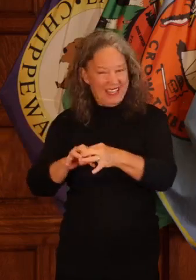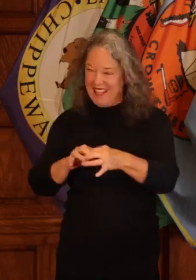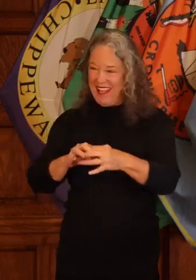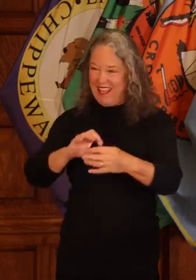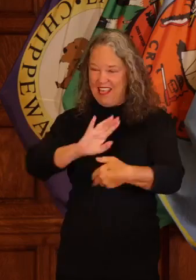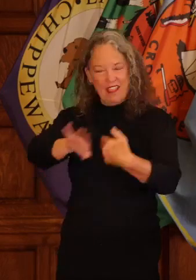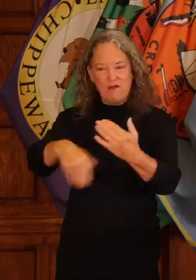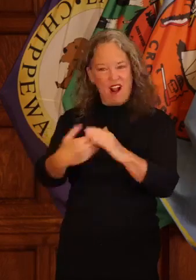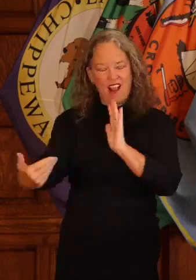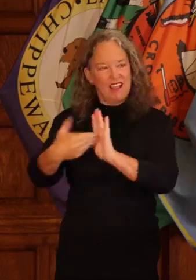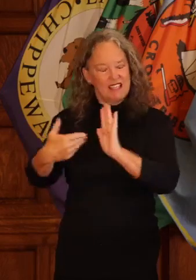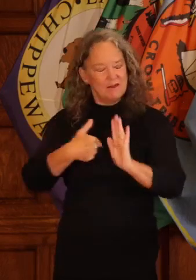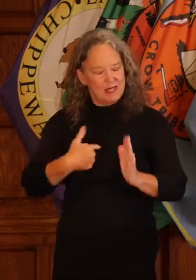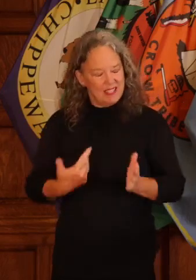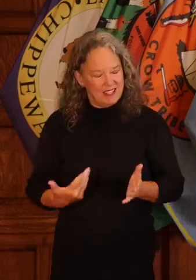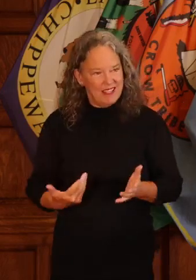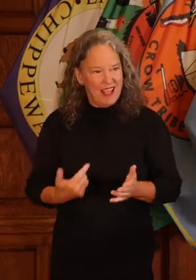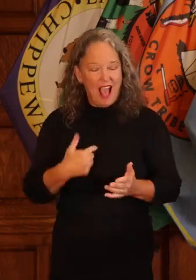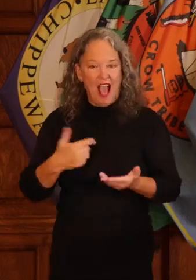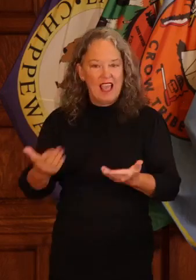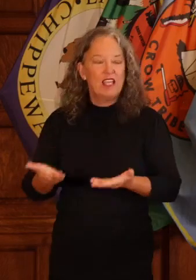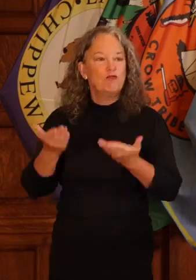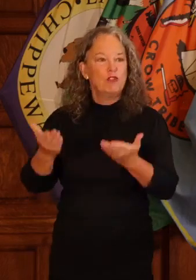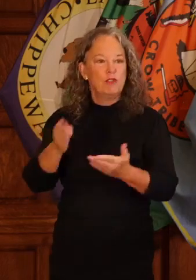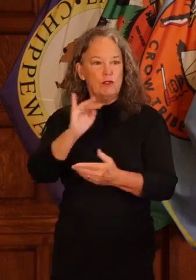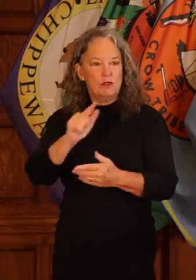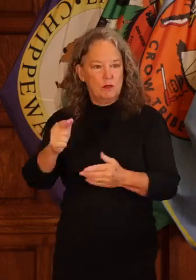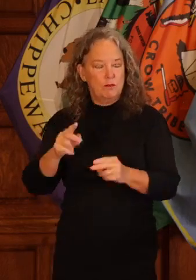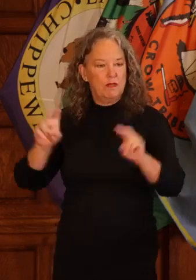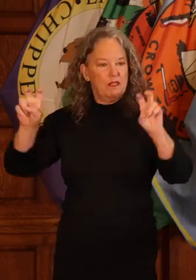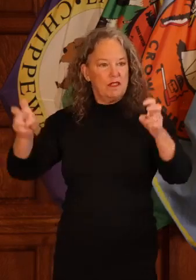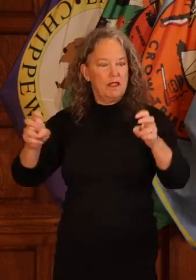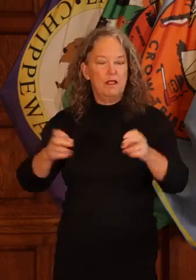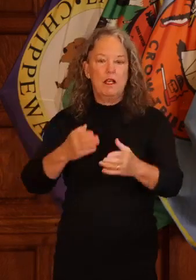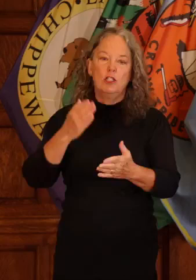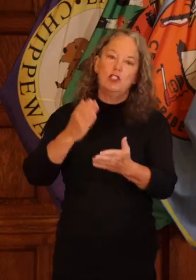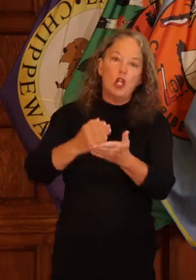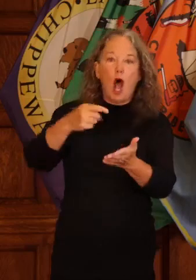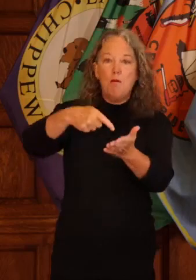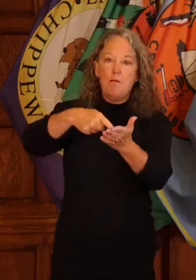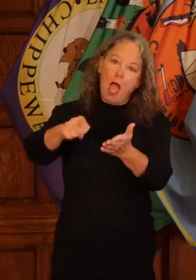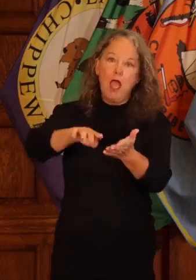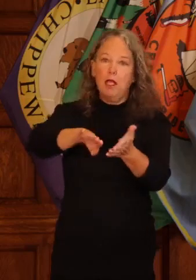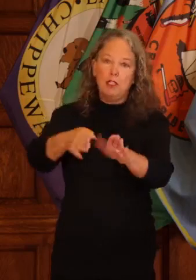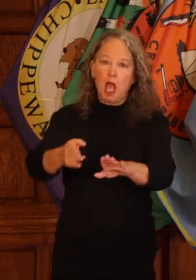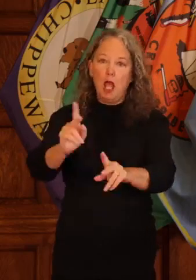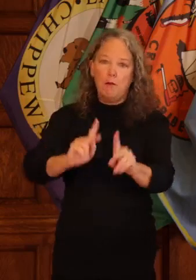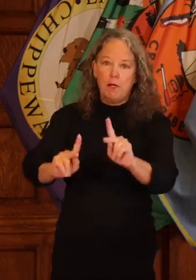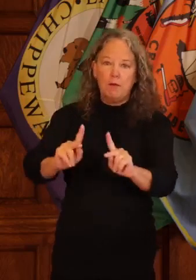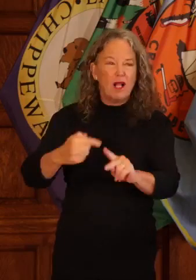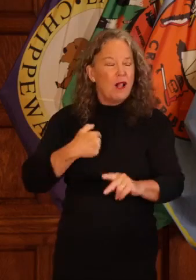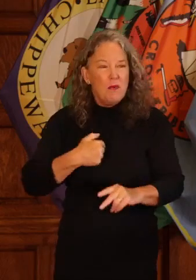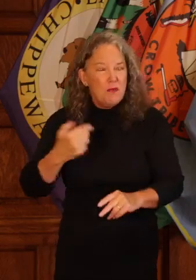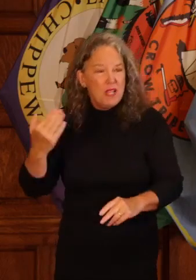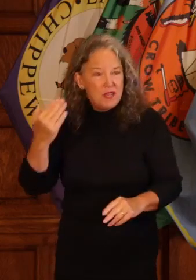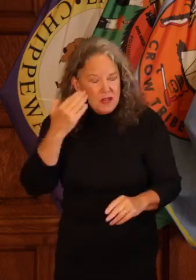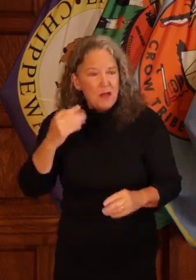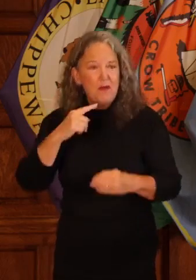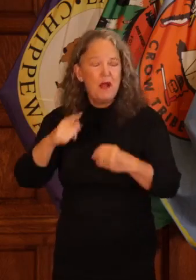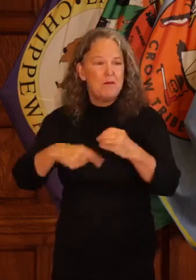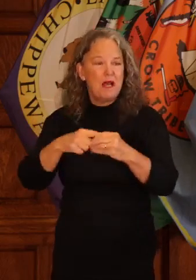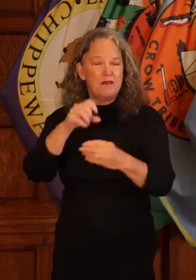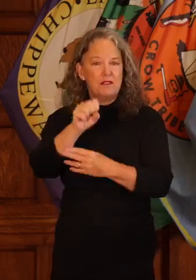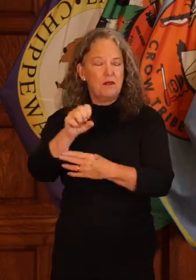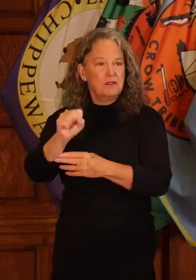opposition. I introduced a bill that was entitled Stop Paying Dead People. We knew about all these Social Security payments years